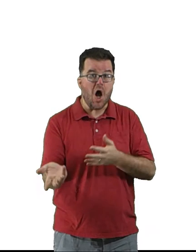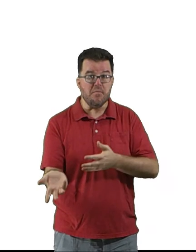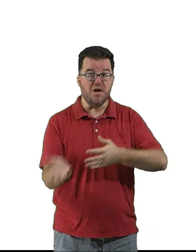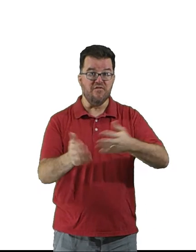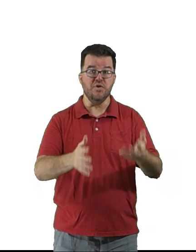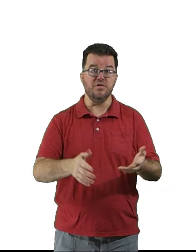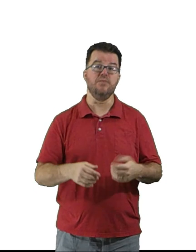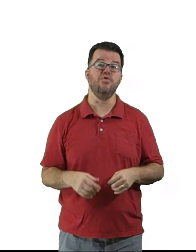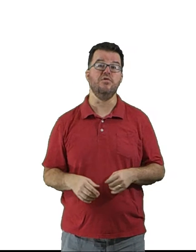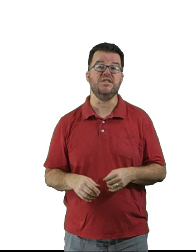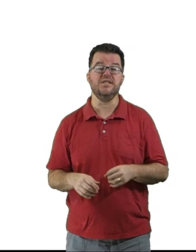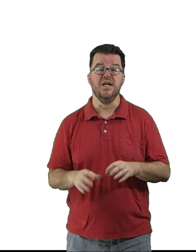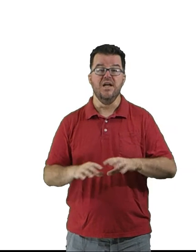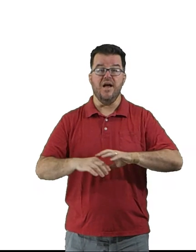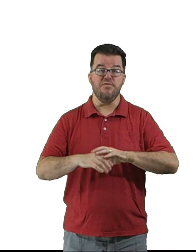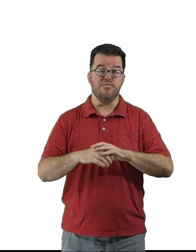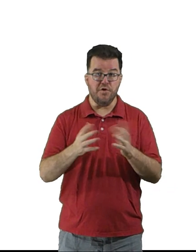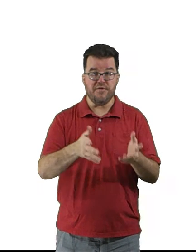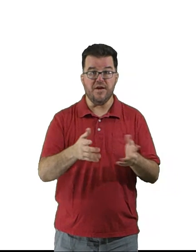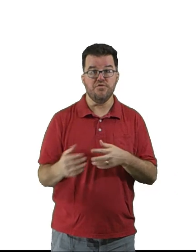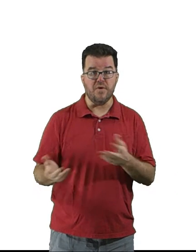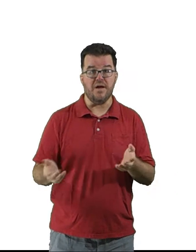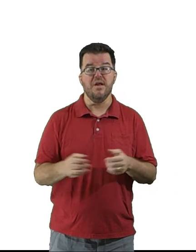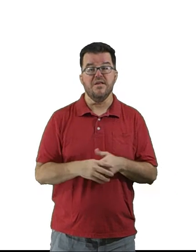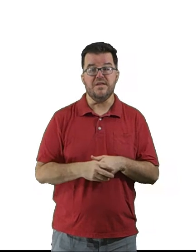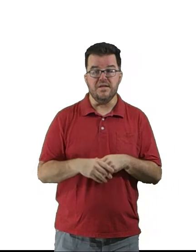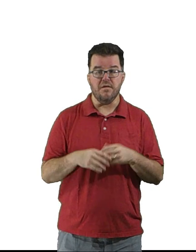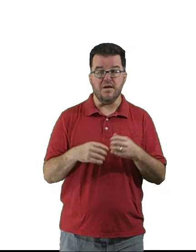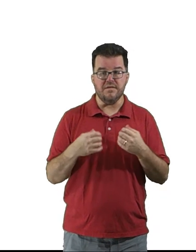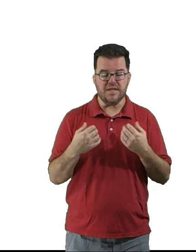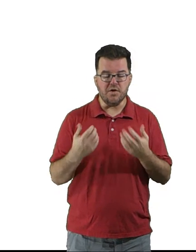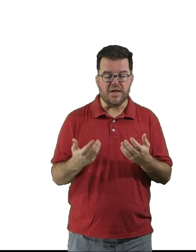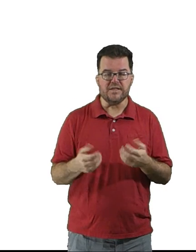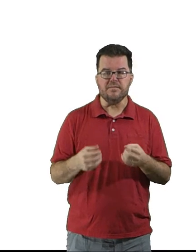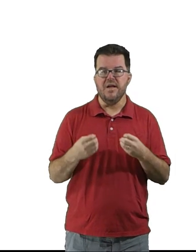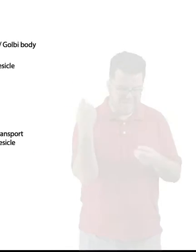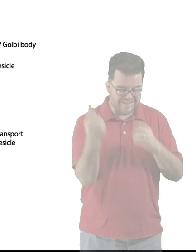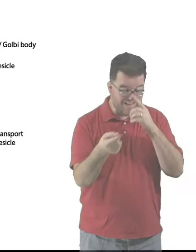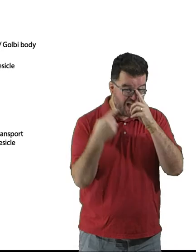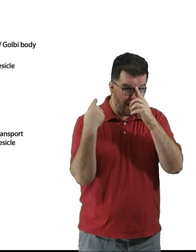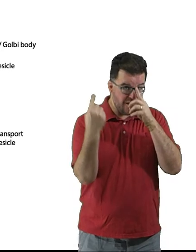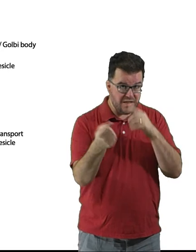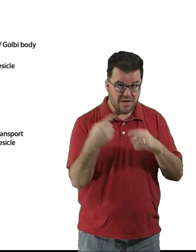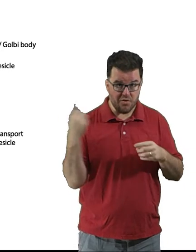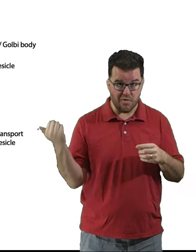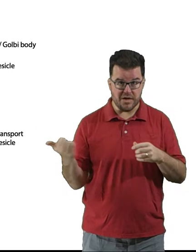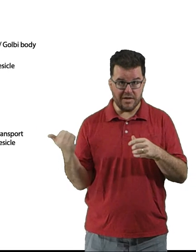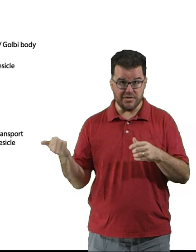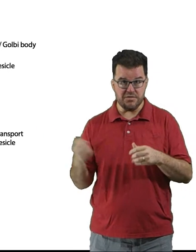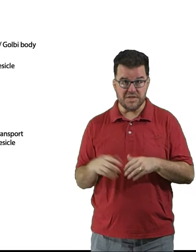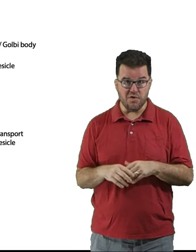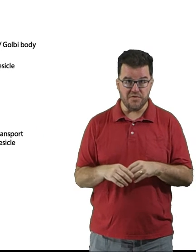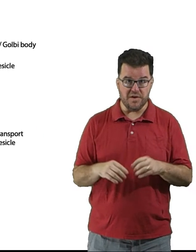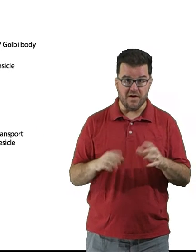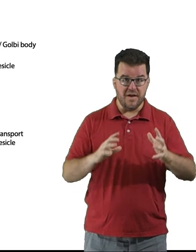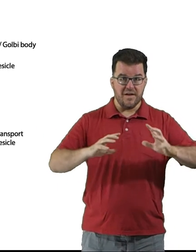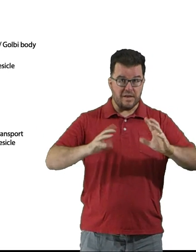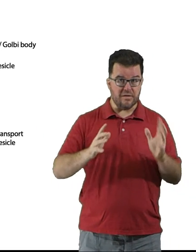job of building proteins, and they're found throughout the cytoplasm. A lot of the organelles you see over there clearly